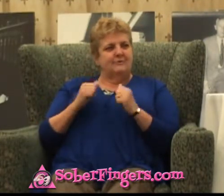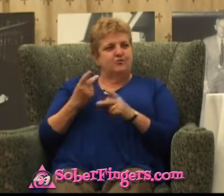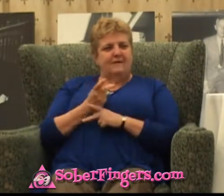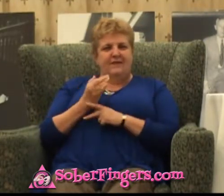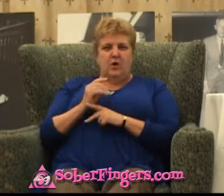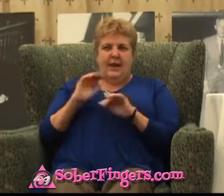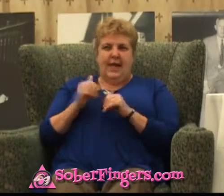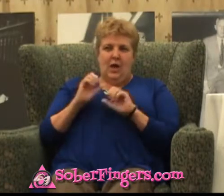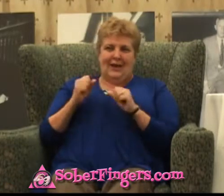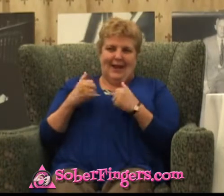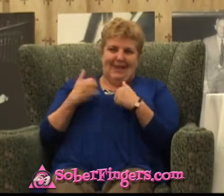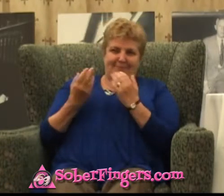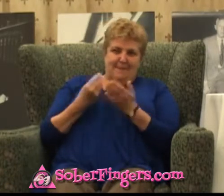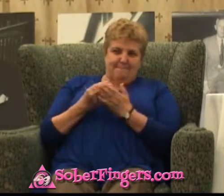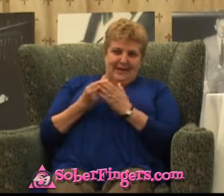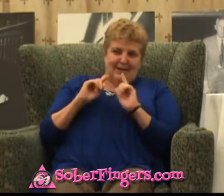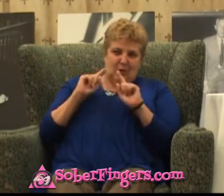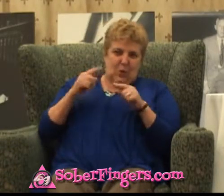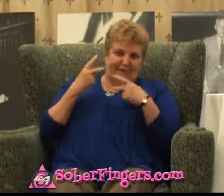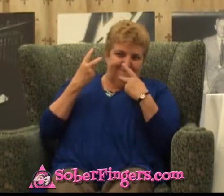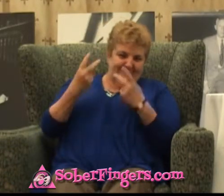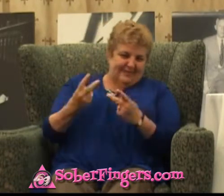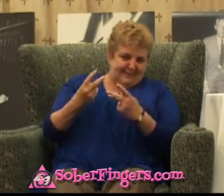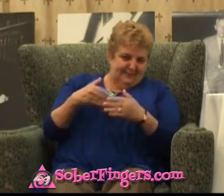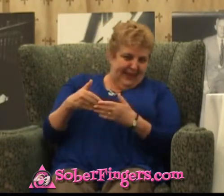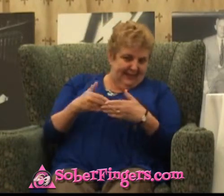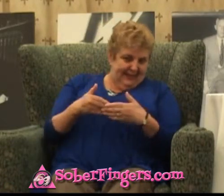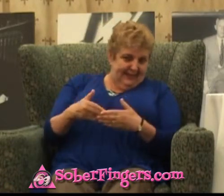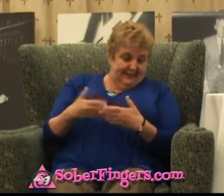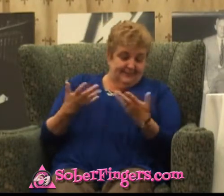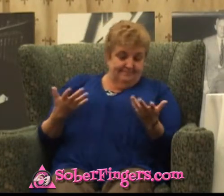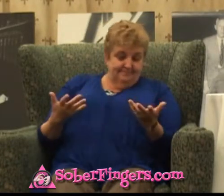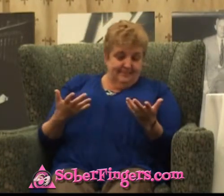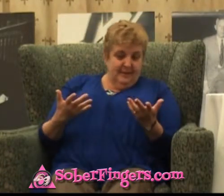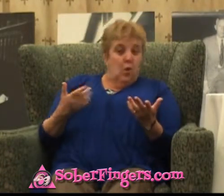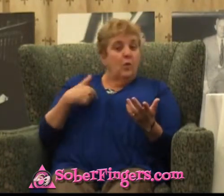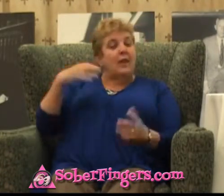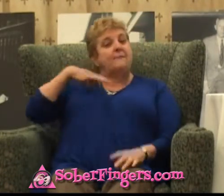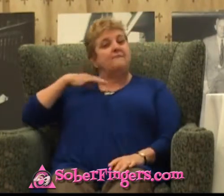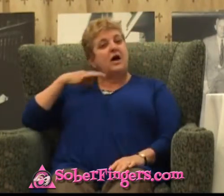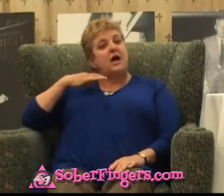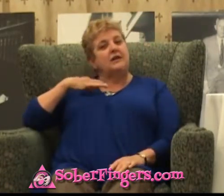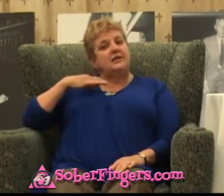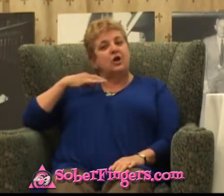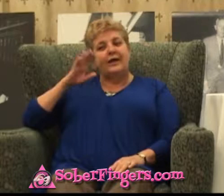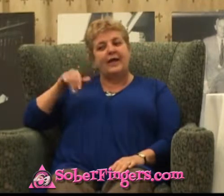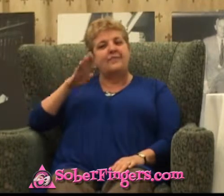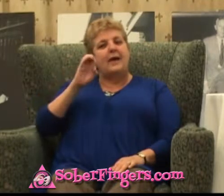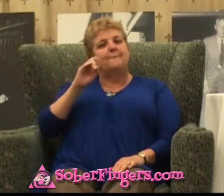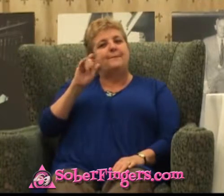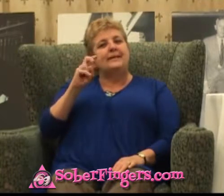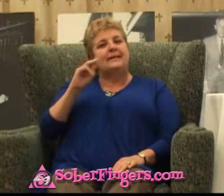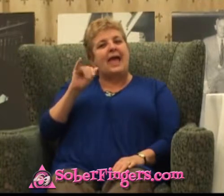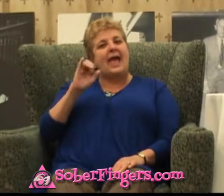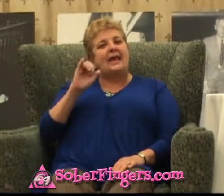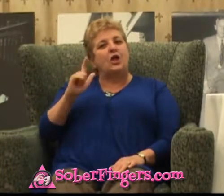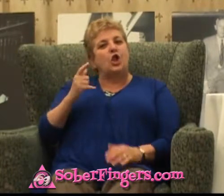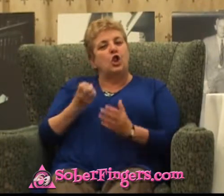that grandchild like I would like to? I've been volunteering at this botanical garden for about a year now, because you guys taught me how to